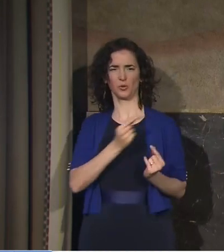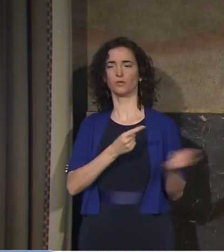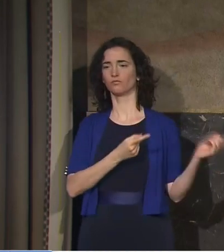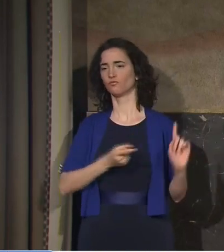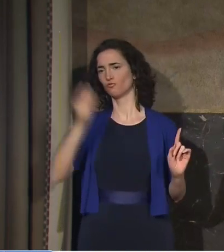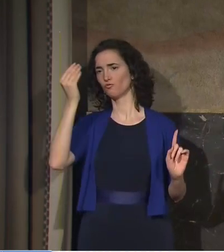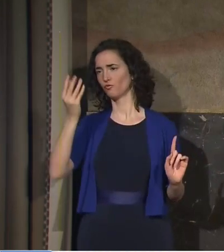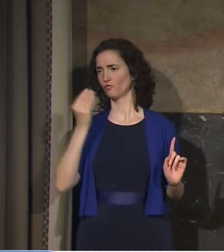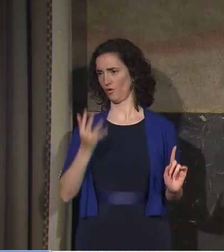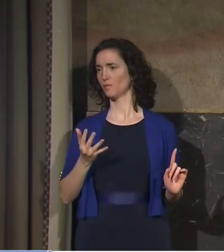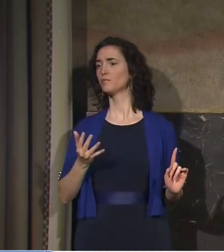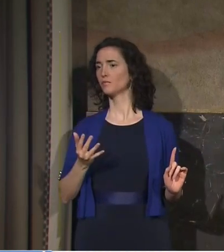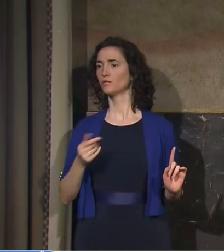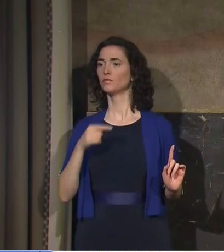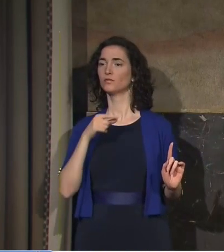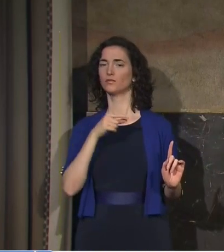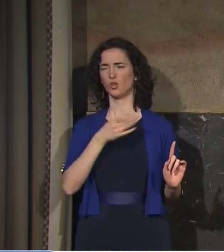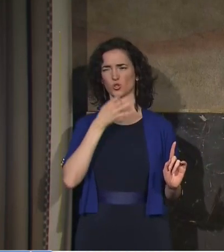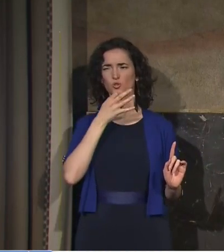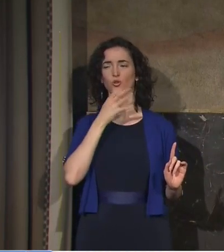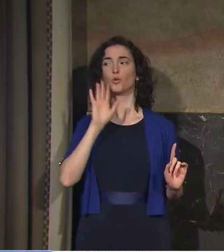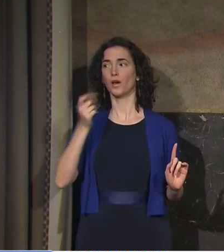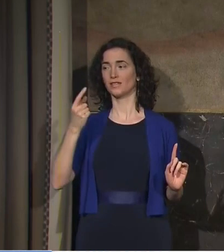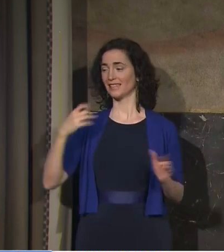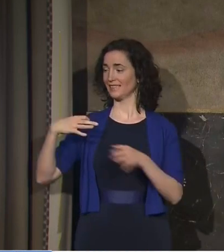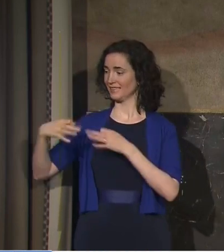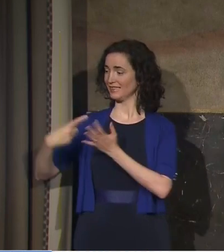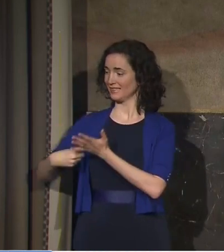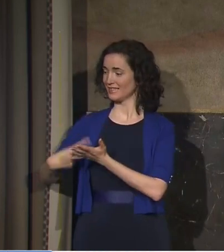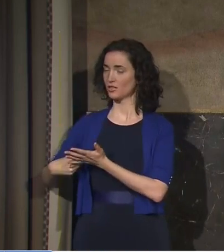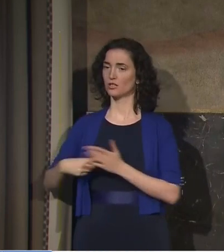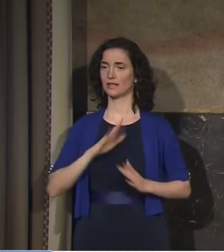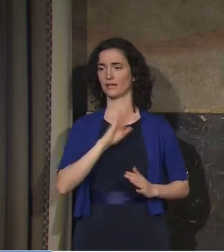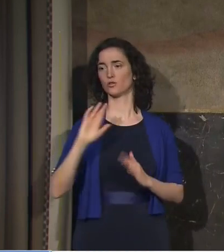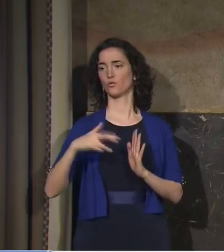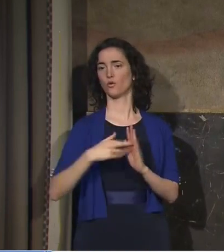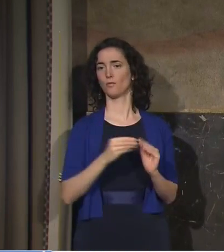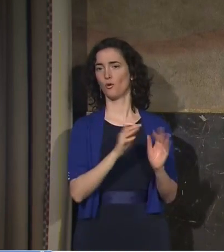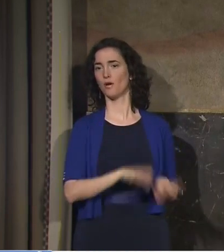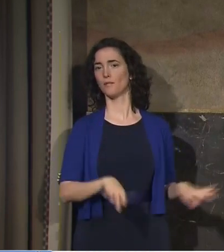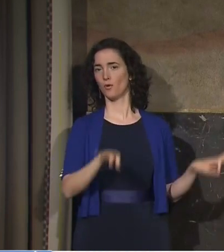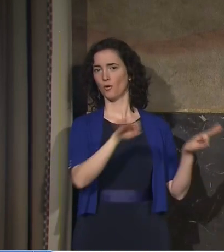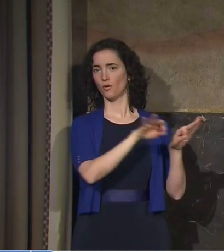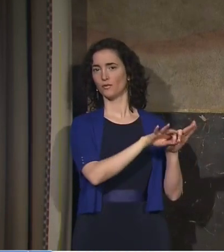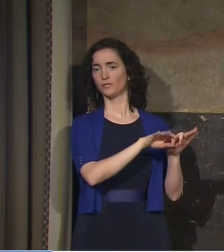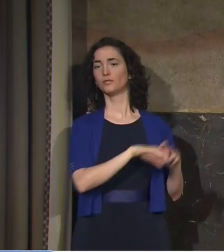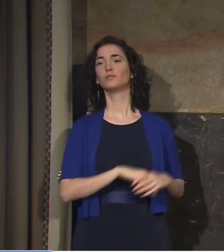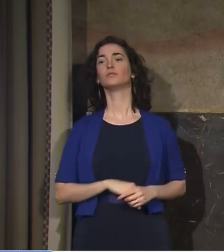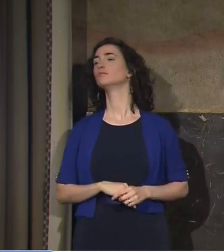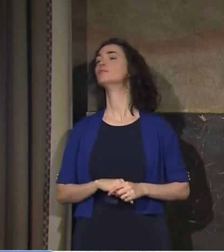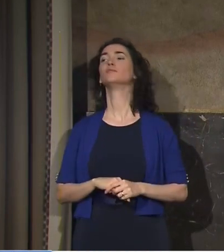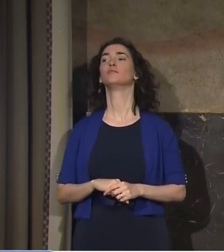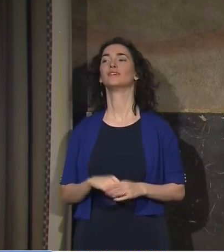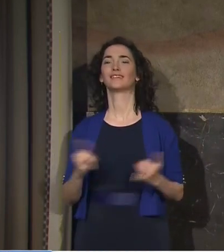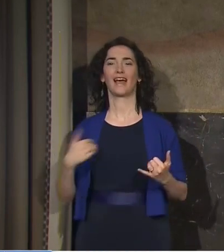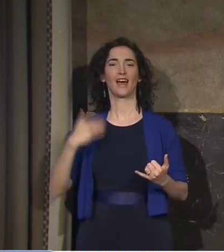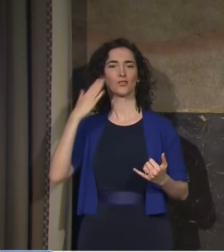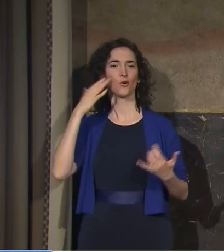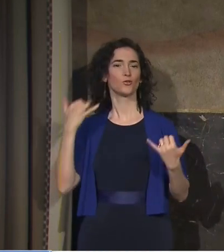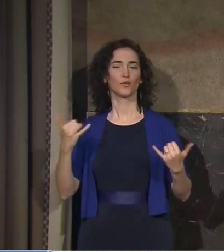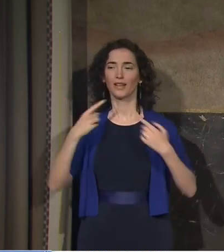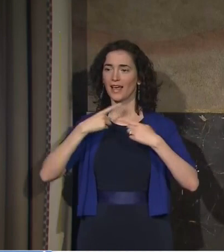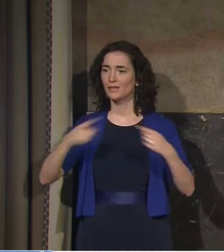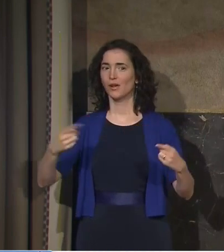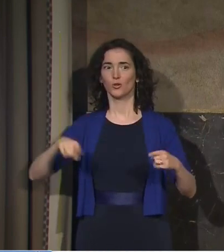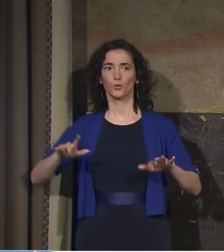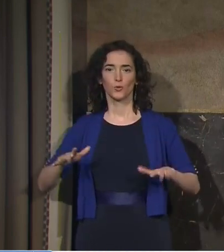more apparent in just a moment what we're talking about. And I know that everybody is anxious about today's